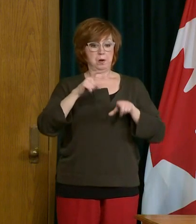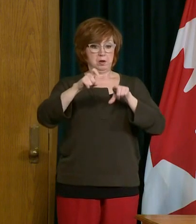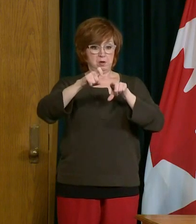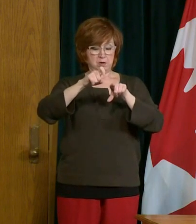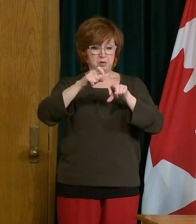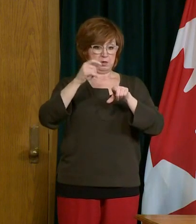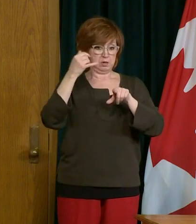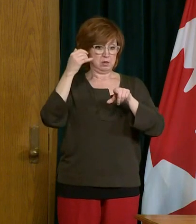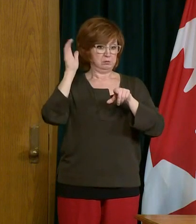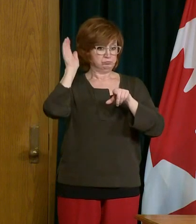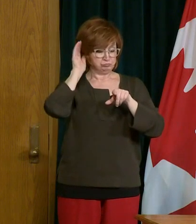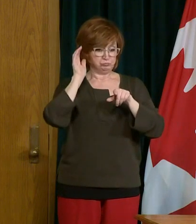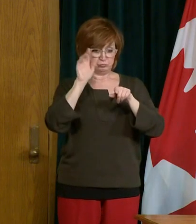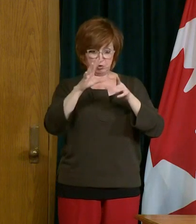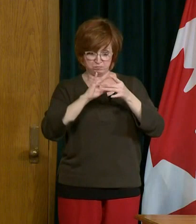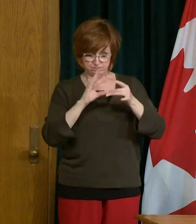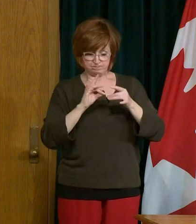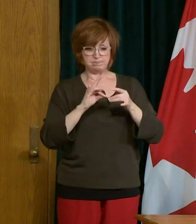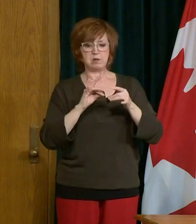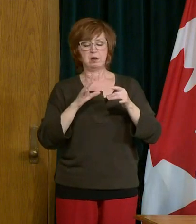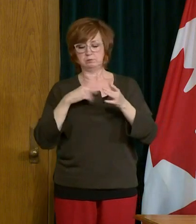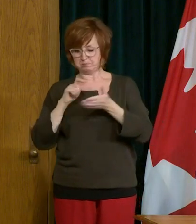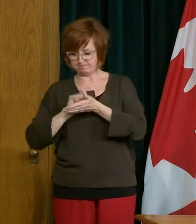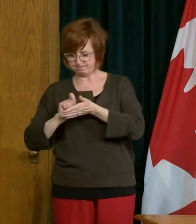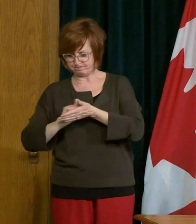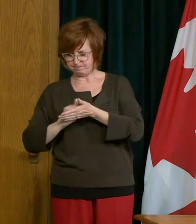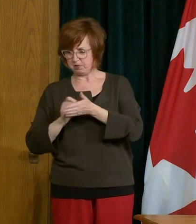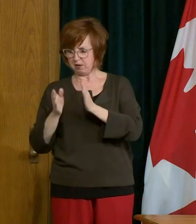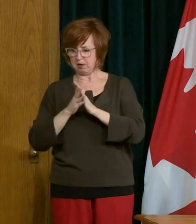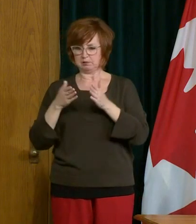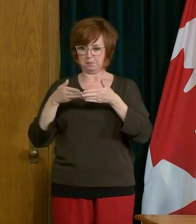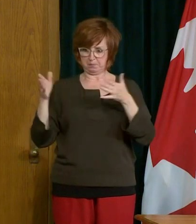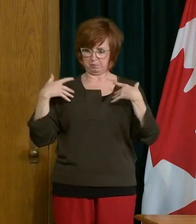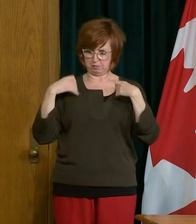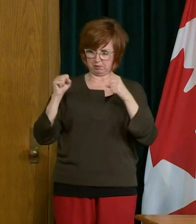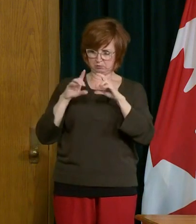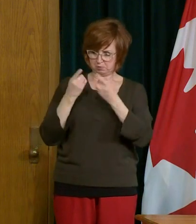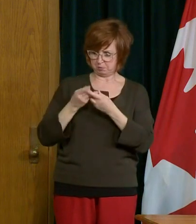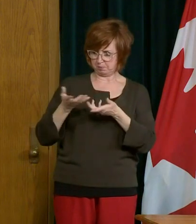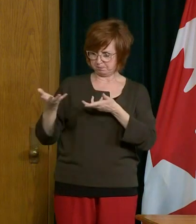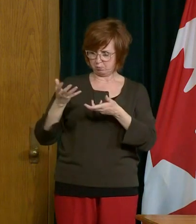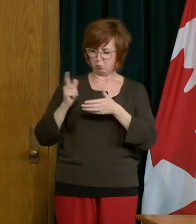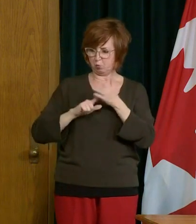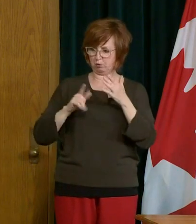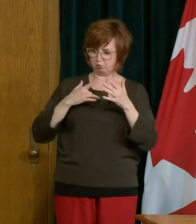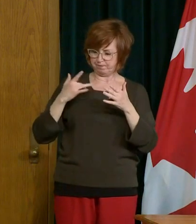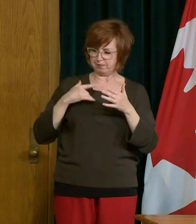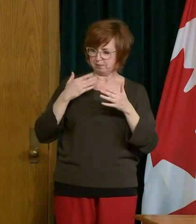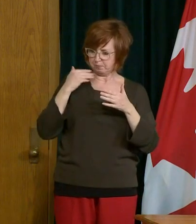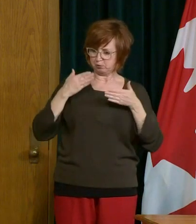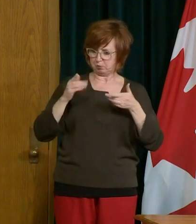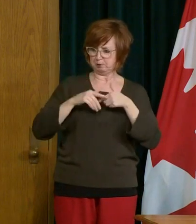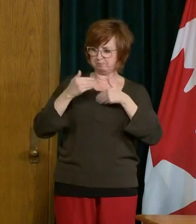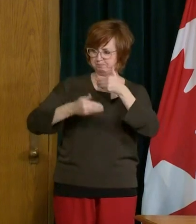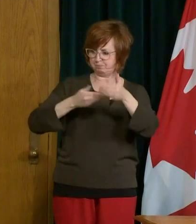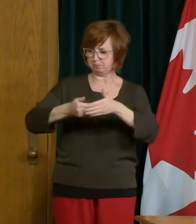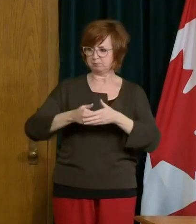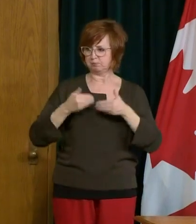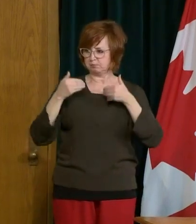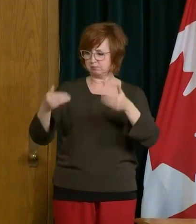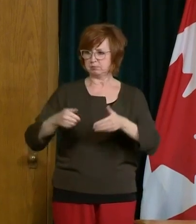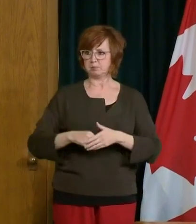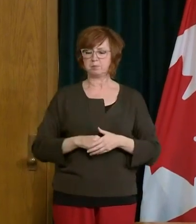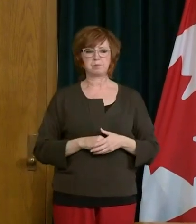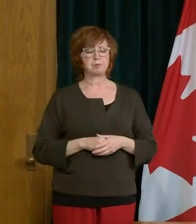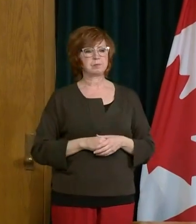make a decision with respect to how we move forward in the safest manner possible. But Doctor, would you have anything to add to that?